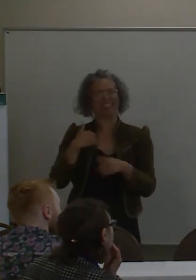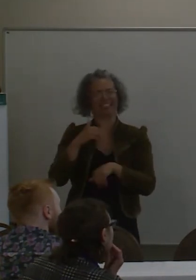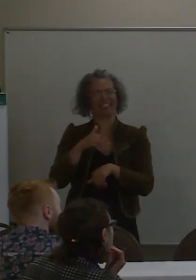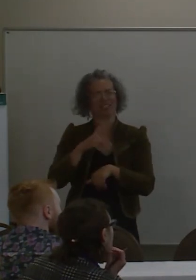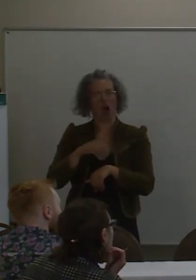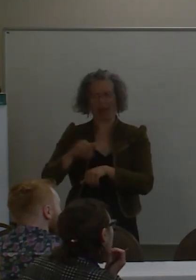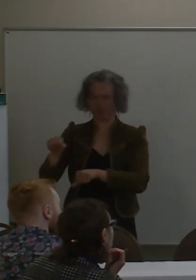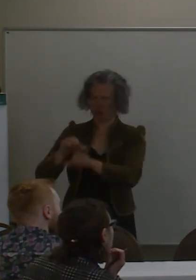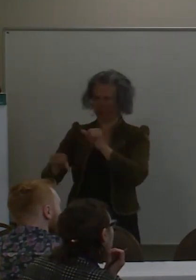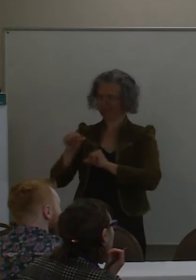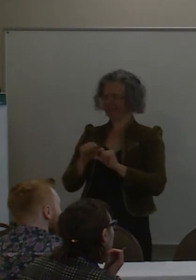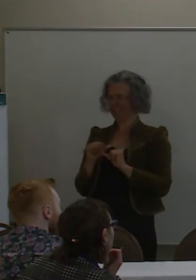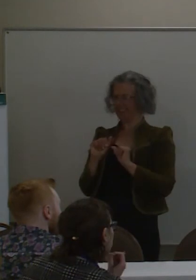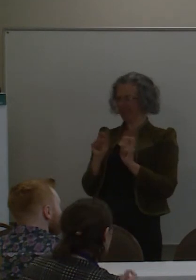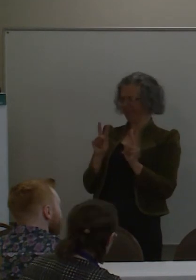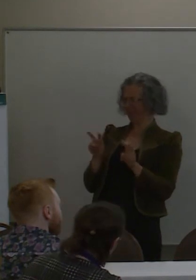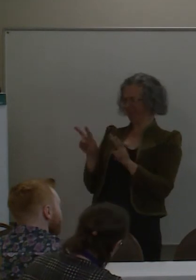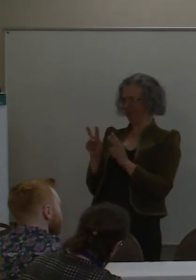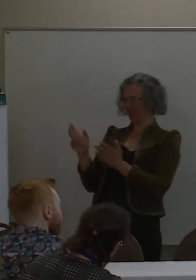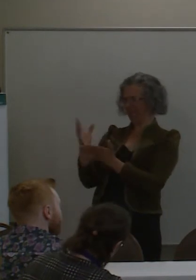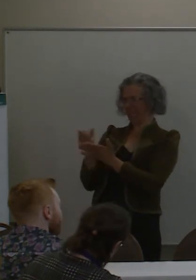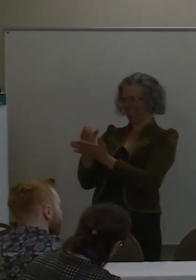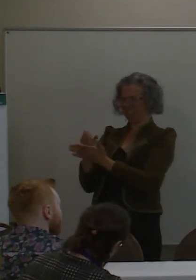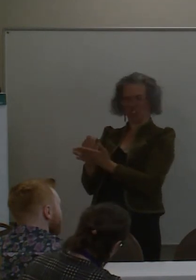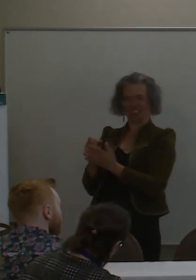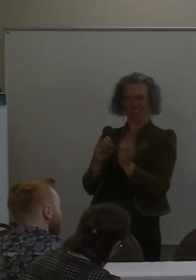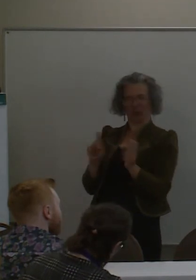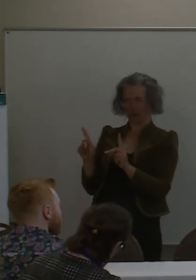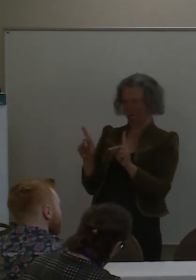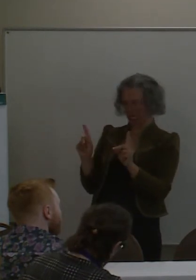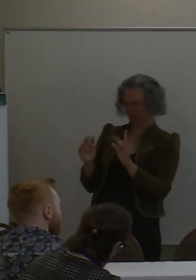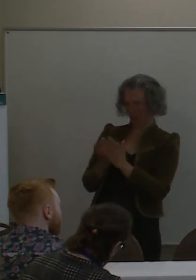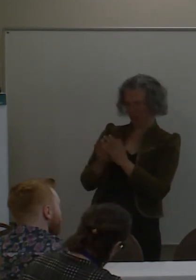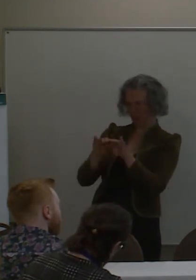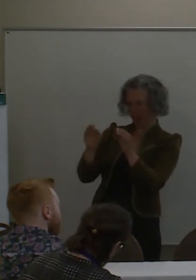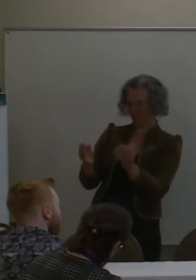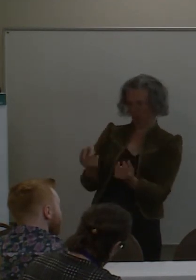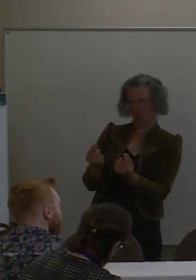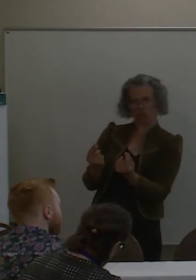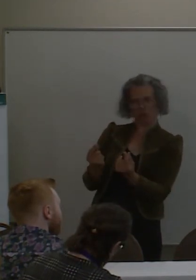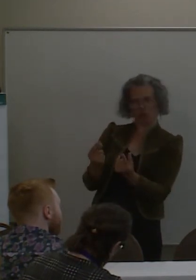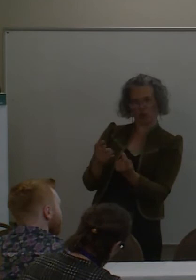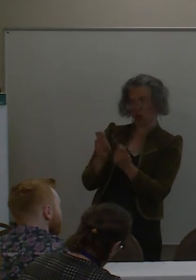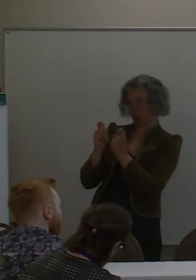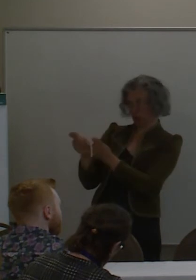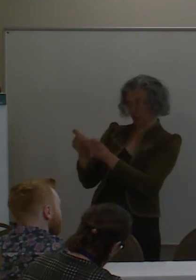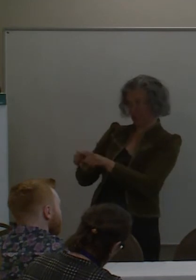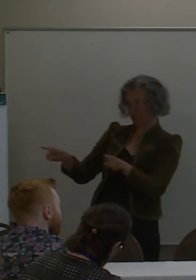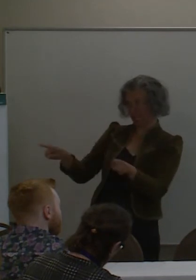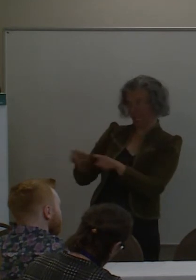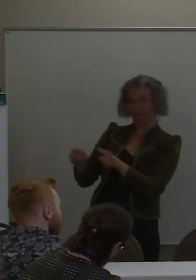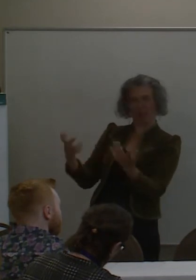those collections, and think about them, and think about, okay, what happens in the new platform? Do we treat everything the same,